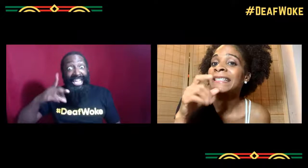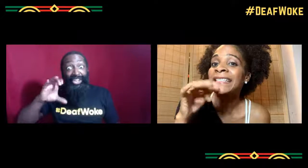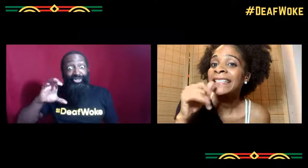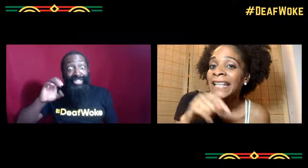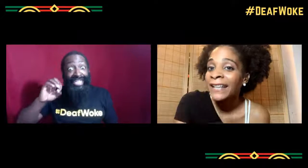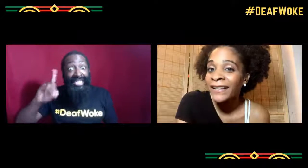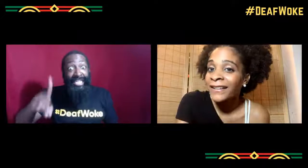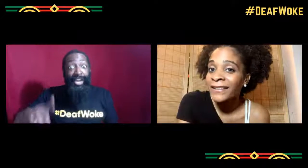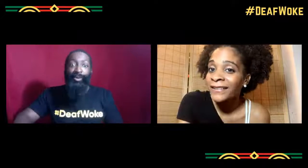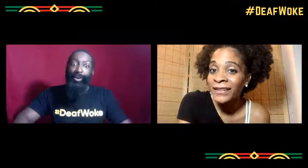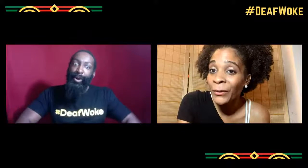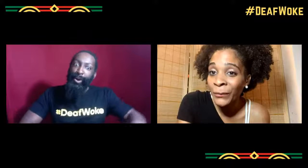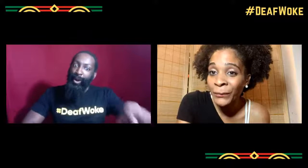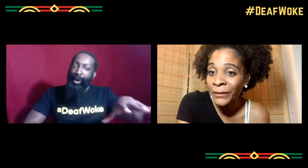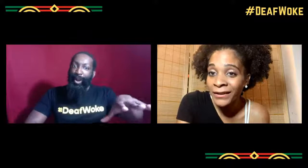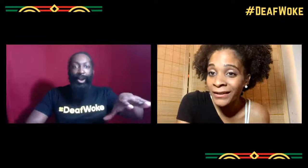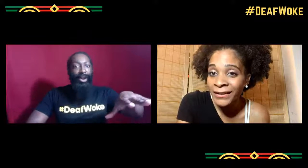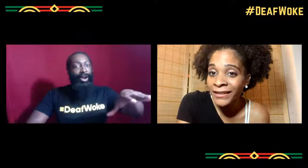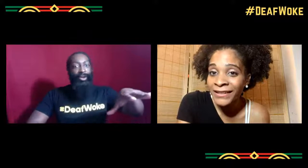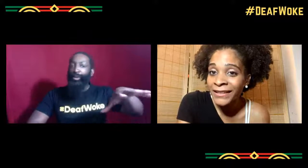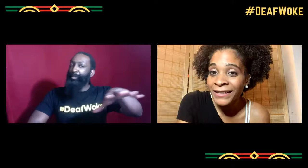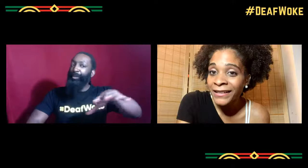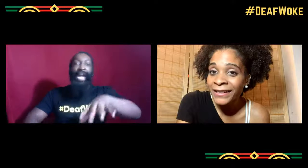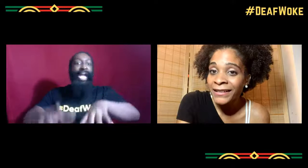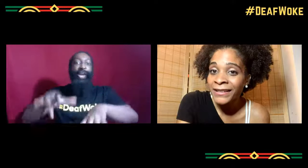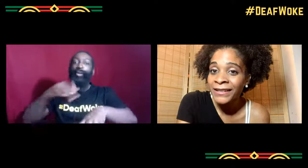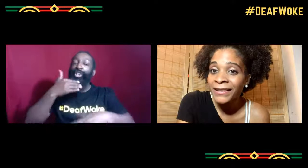But Creed. You didn't see Creed? No.